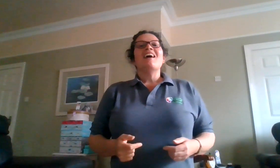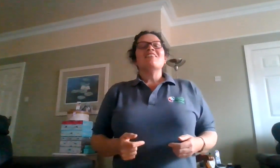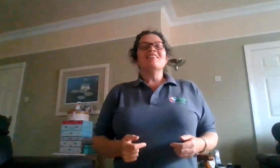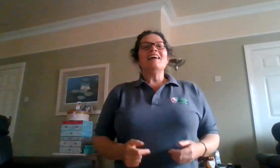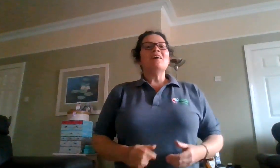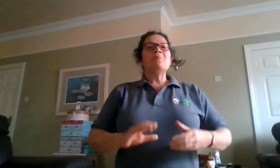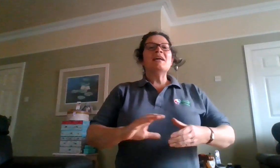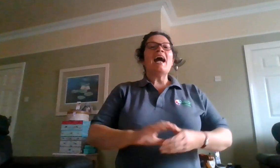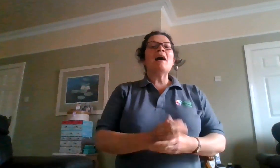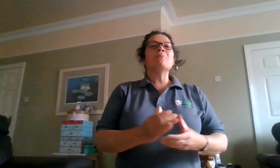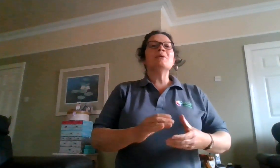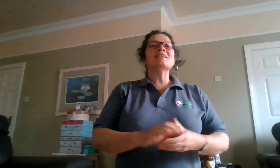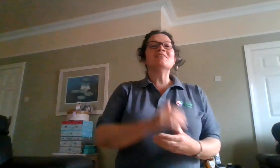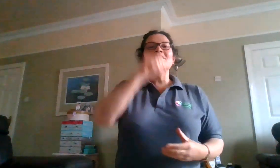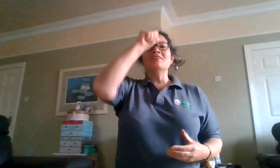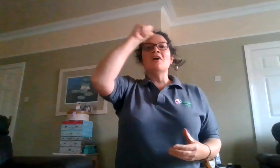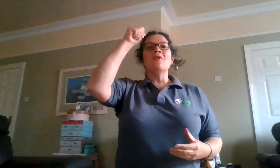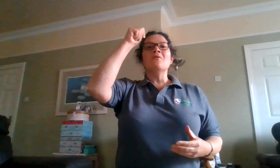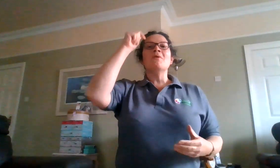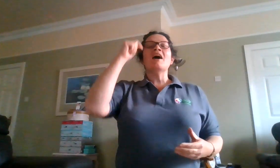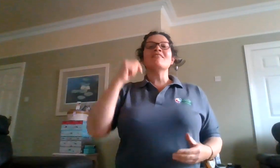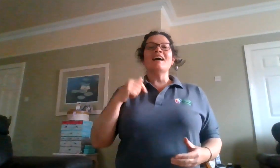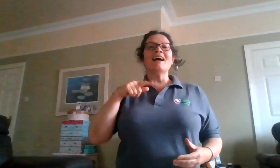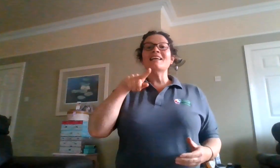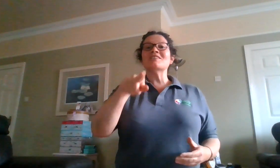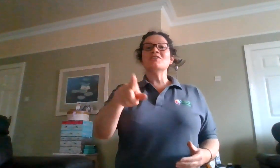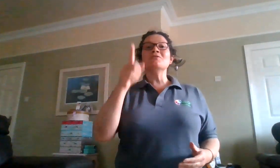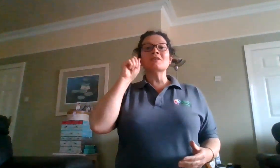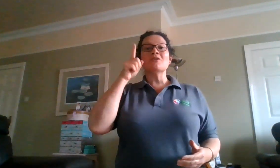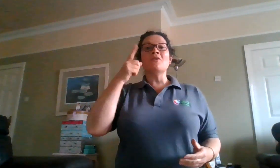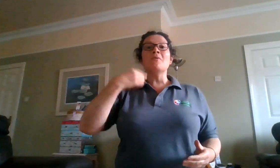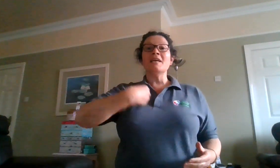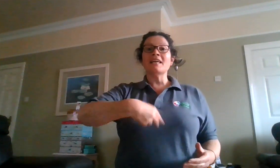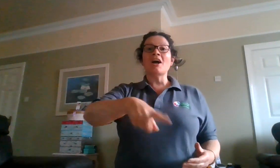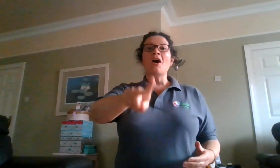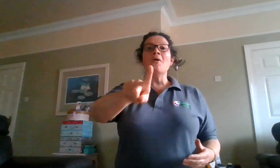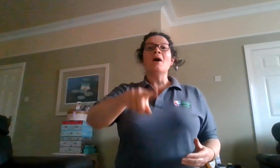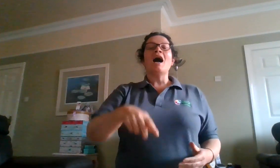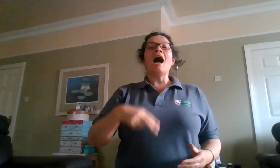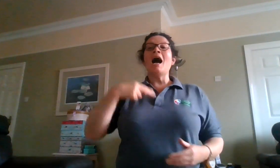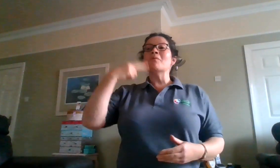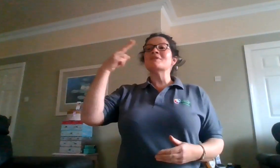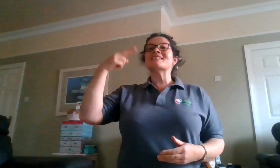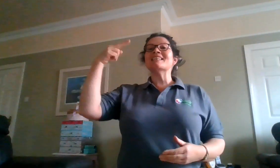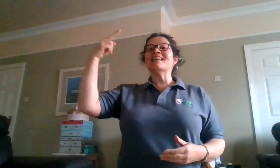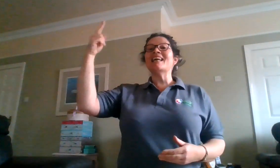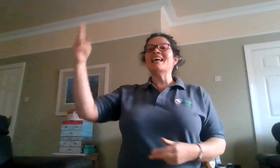They'll be happy to know, that as you saw me go, I was singing